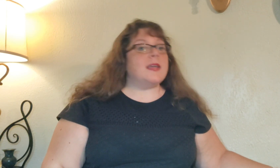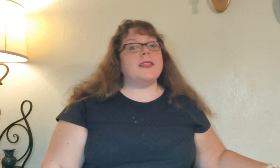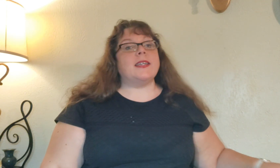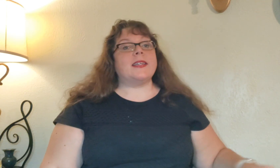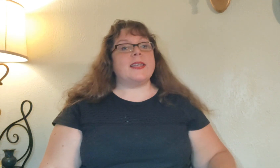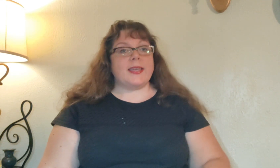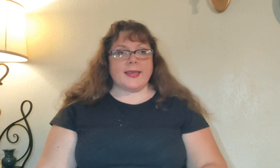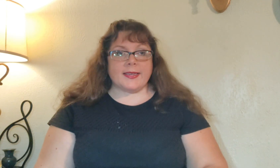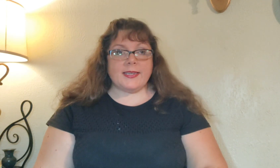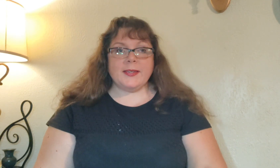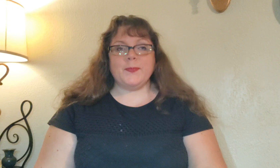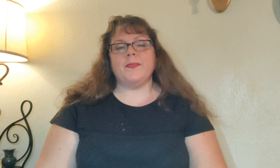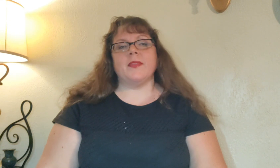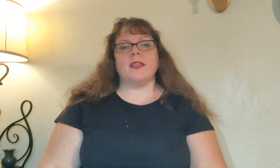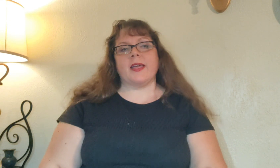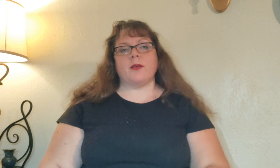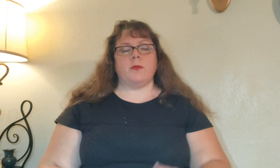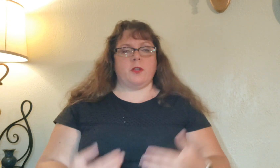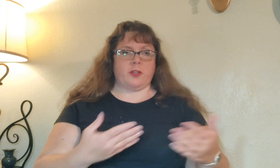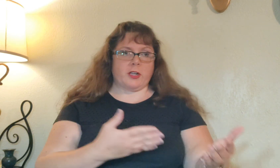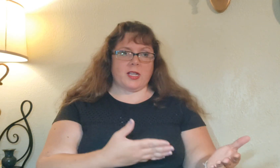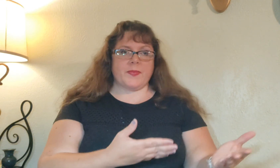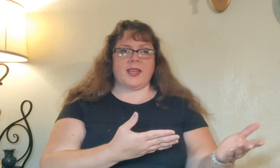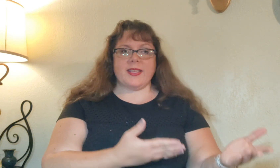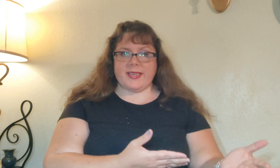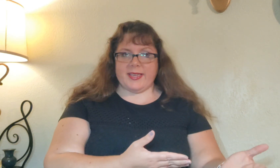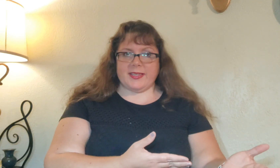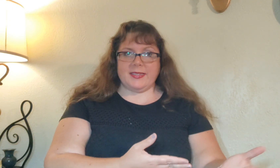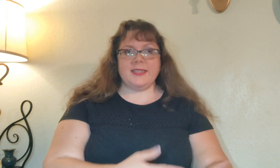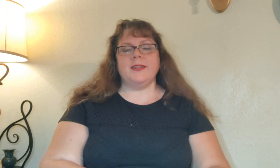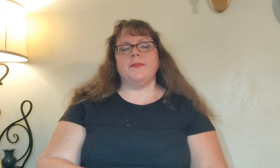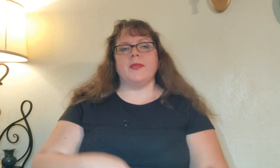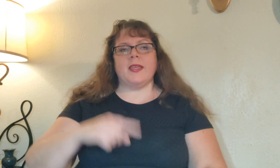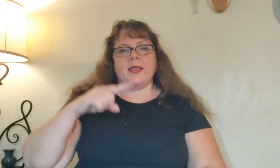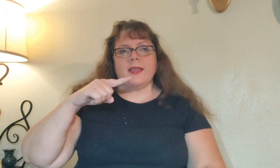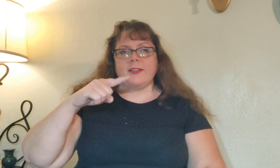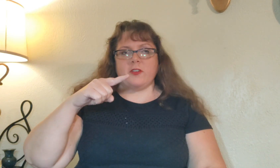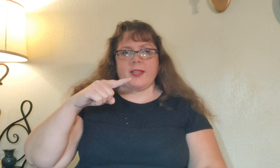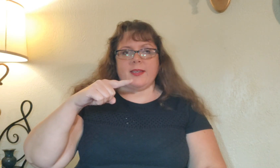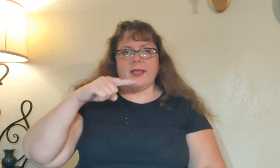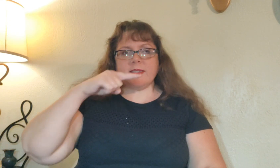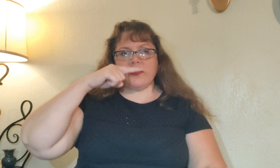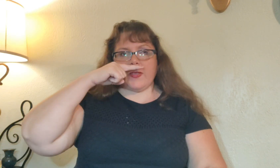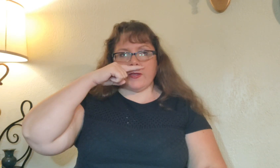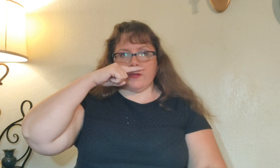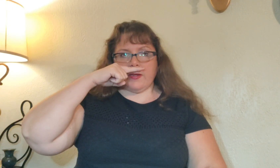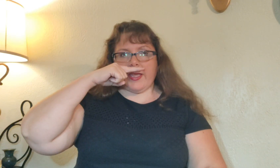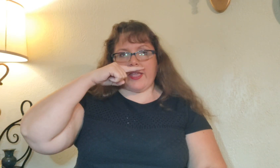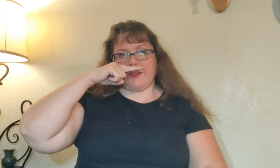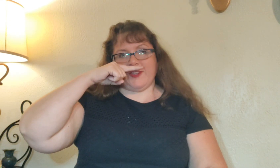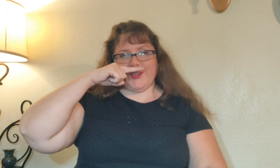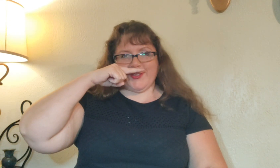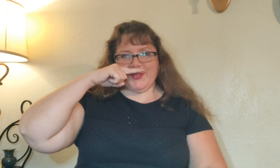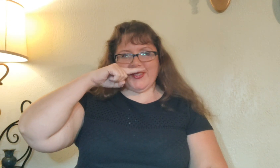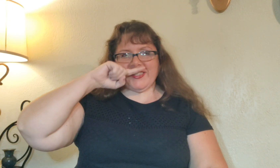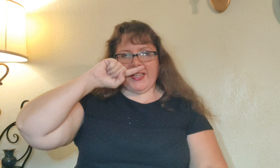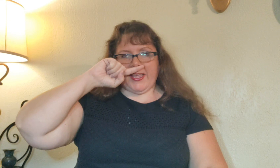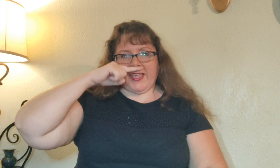And then kid, like you're talking about a kid, it's your index finger at your nose,